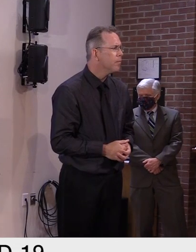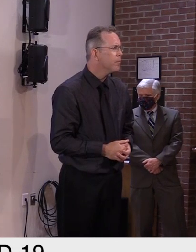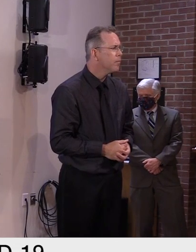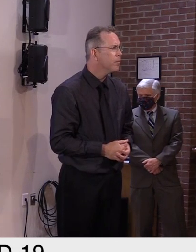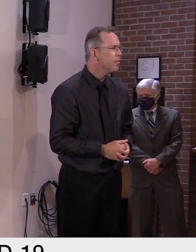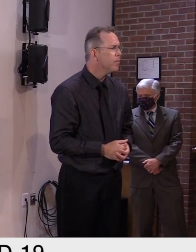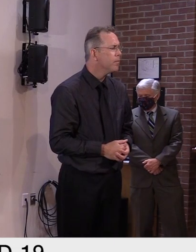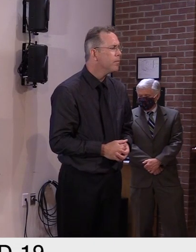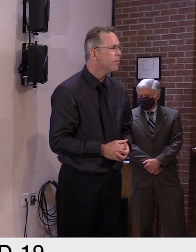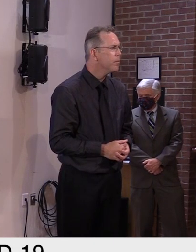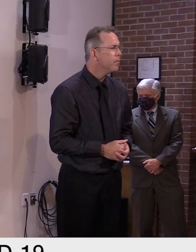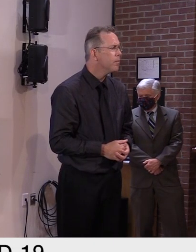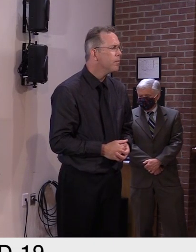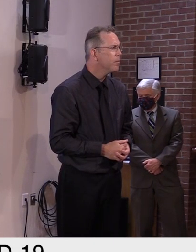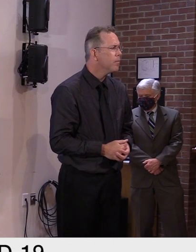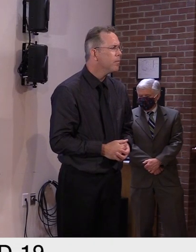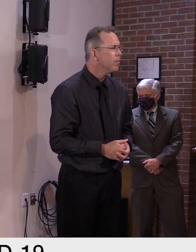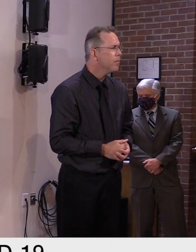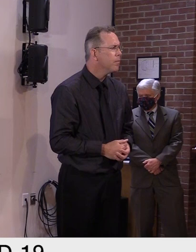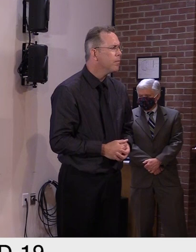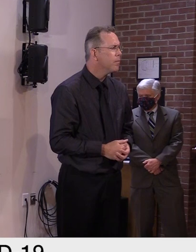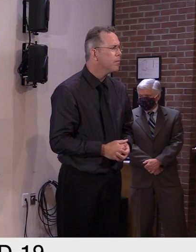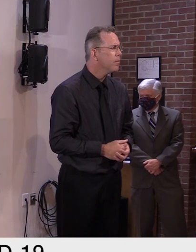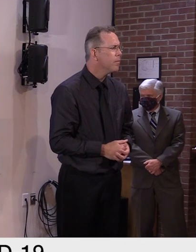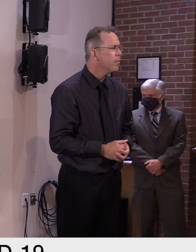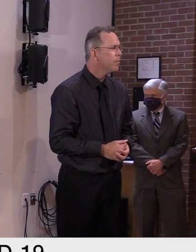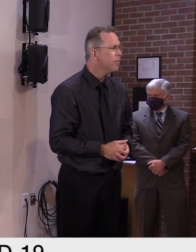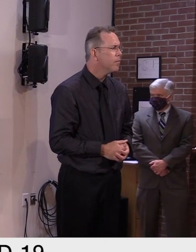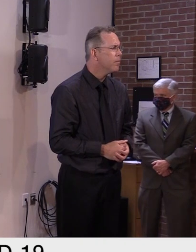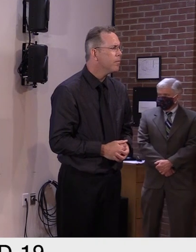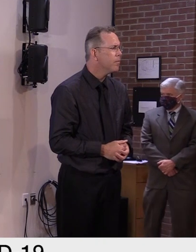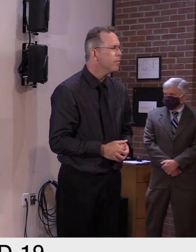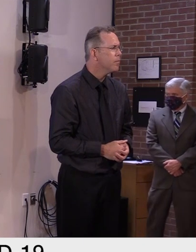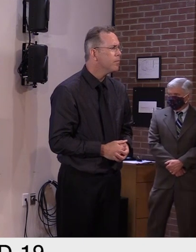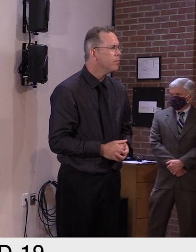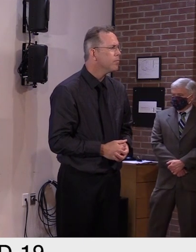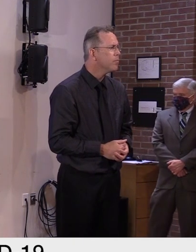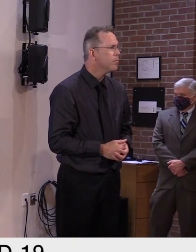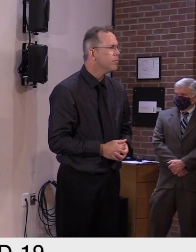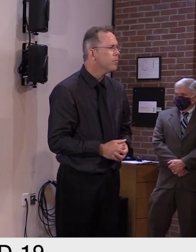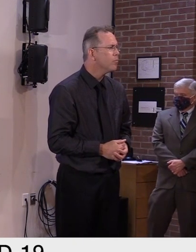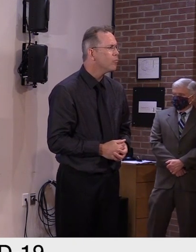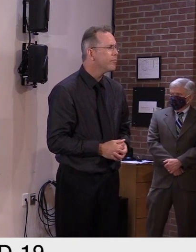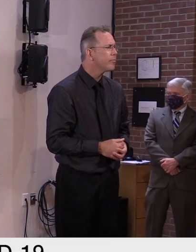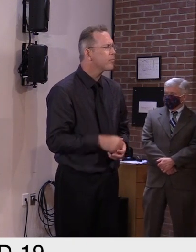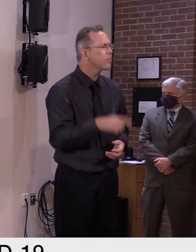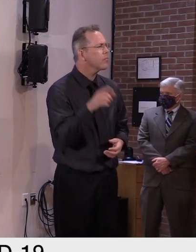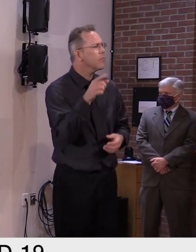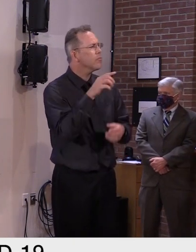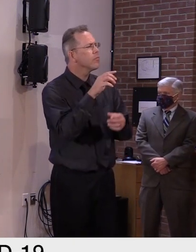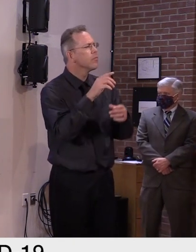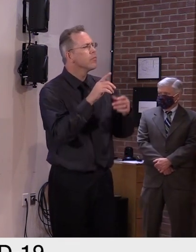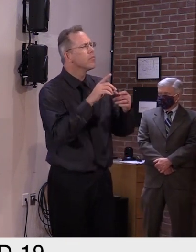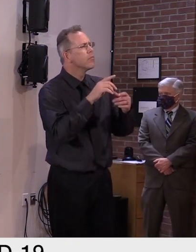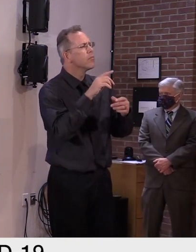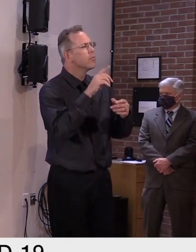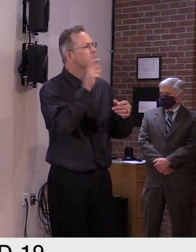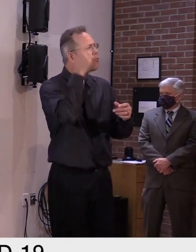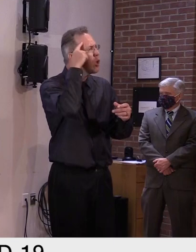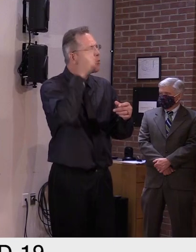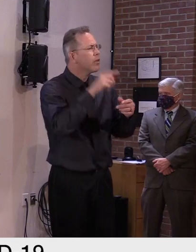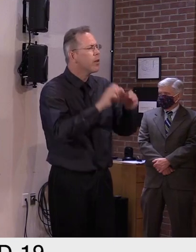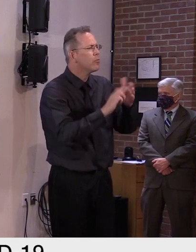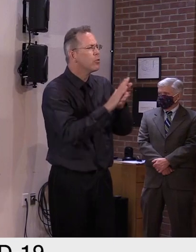what's been done for that school, for students, teachers, considering that it's the first case of